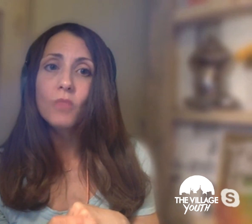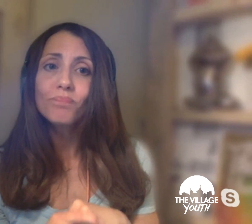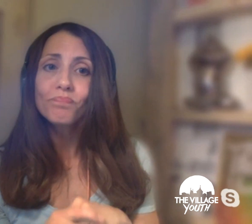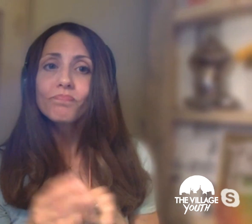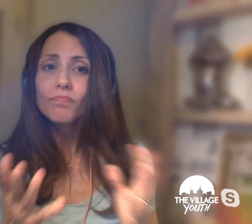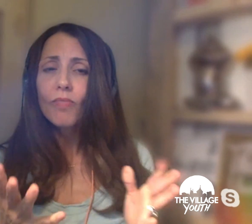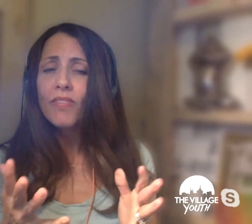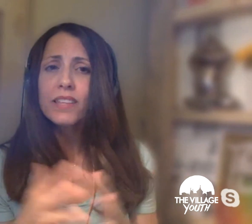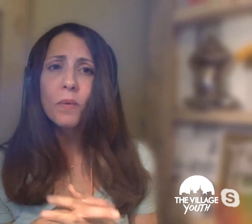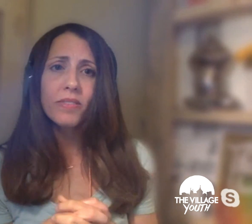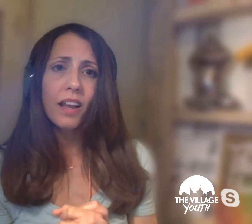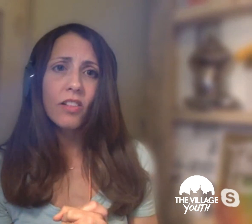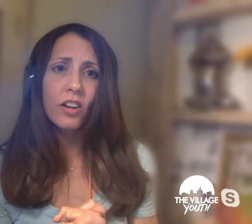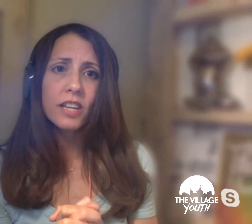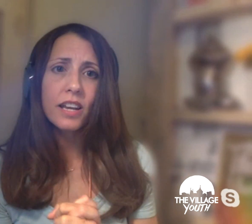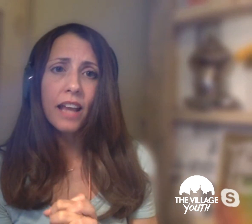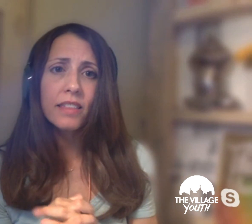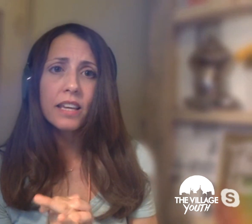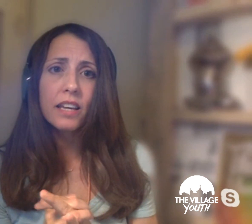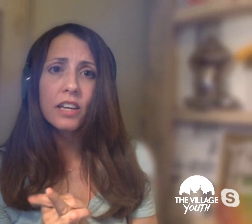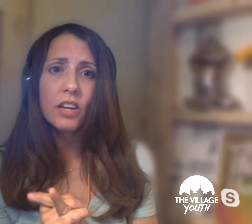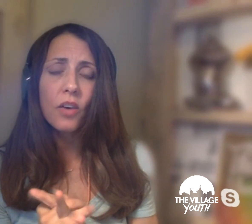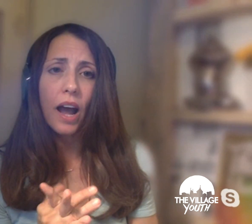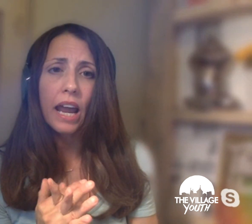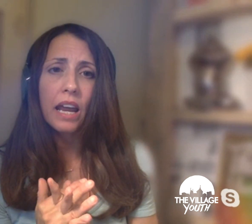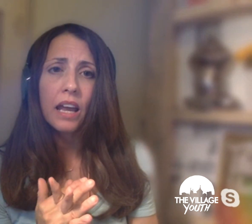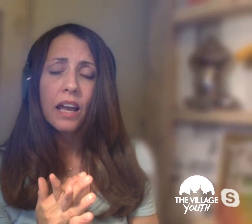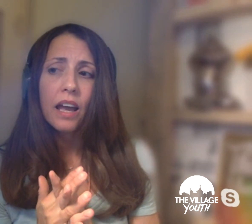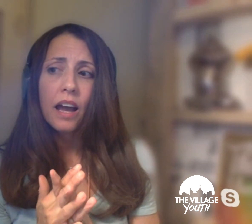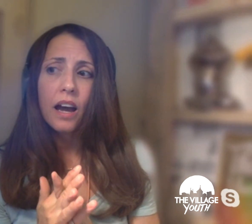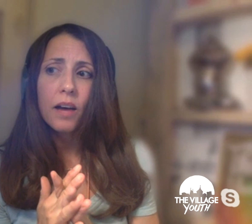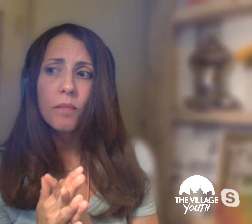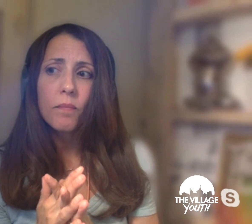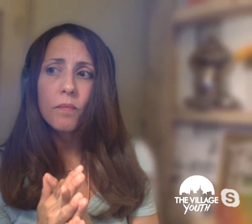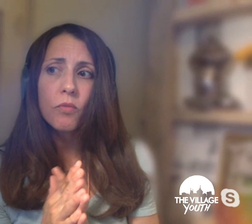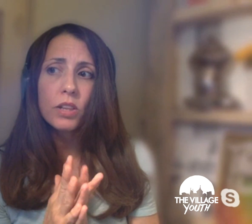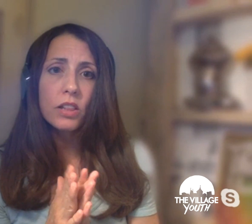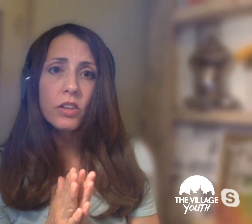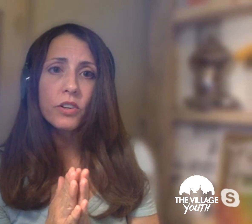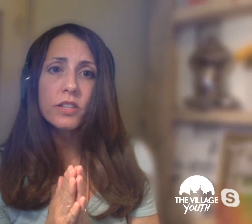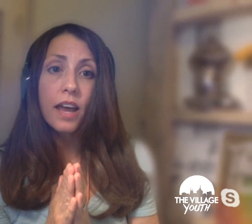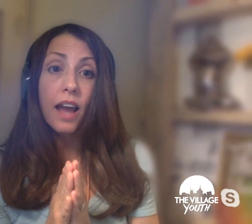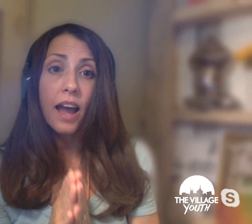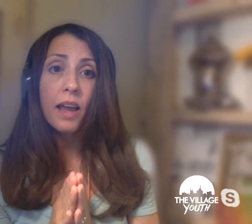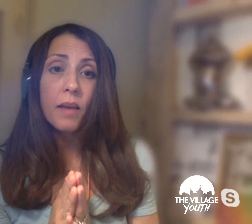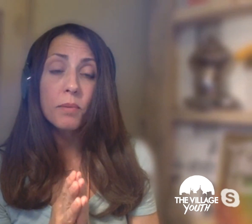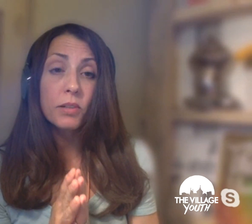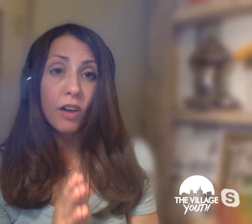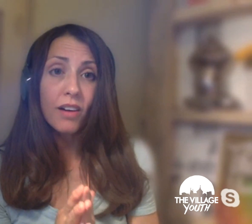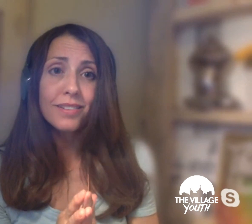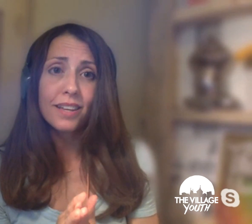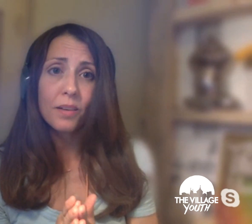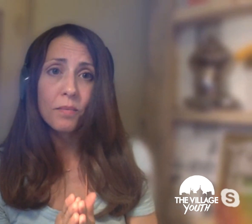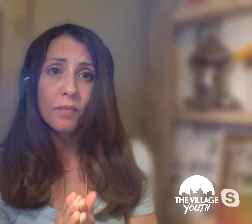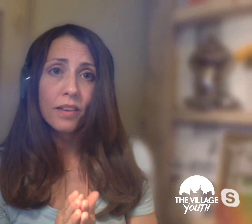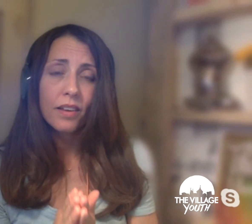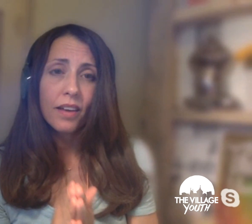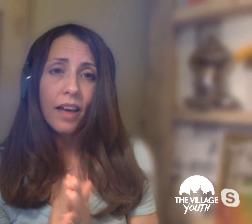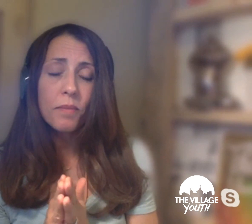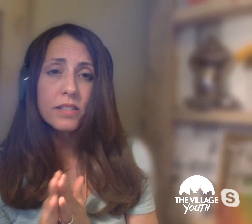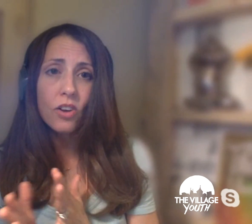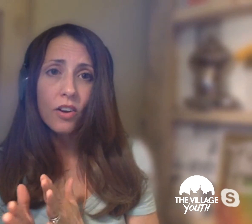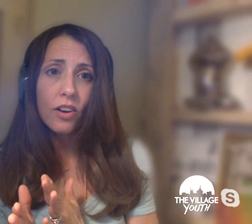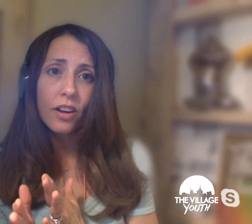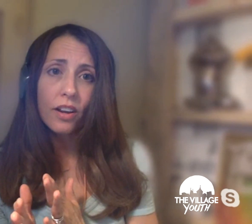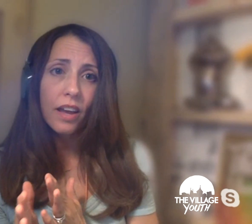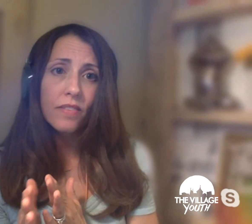And so that's one thing I learned. And I think, I really learned that I belong to him.